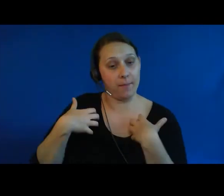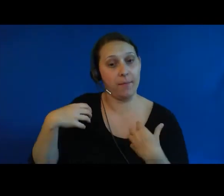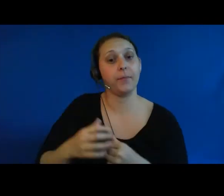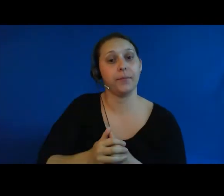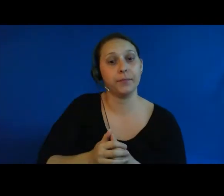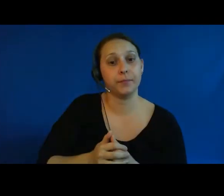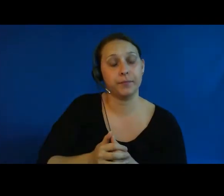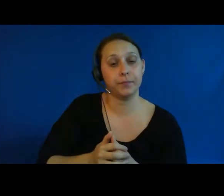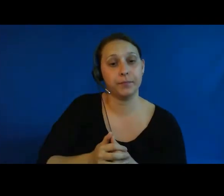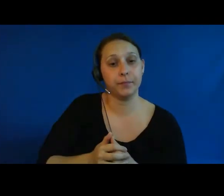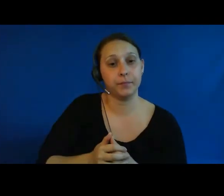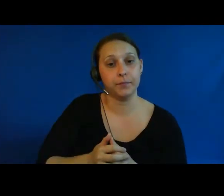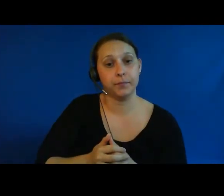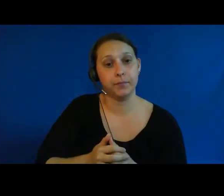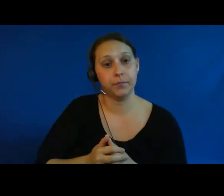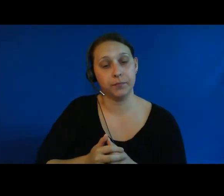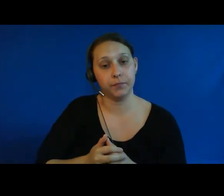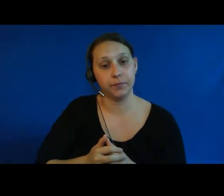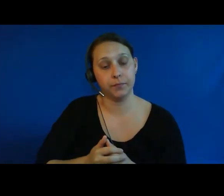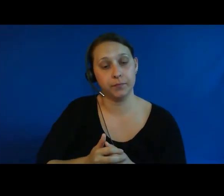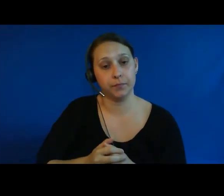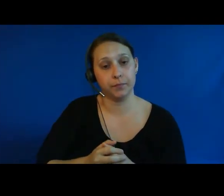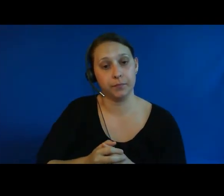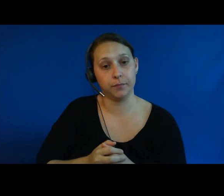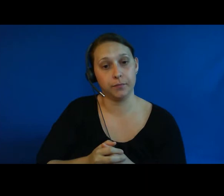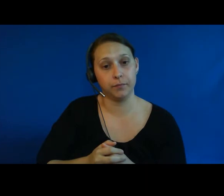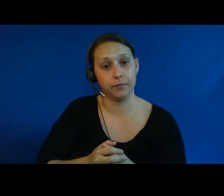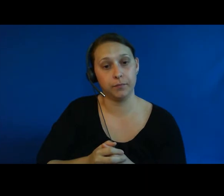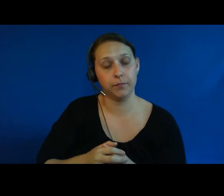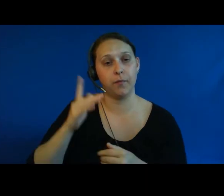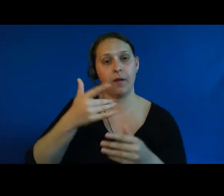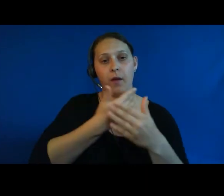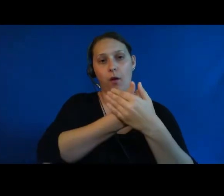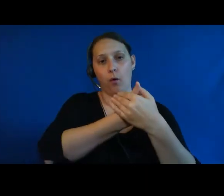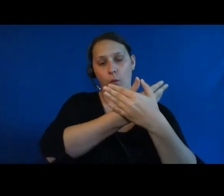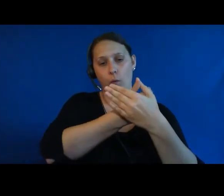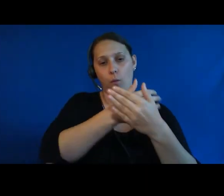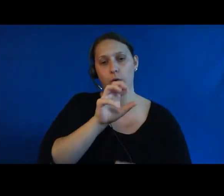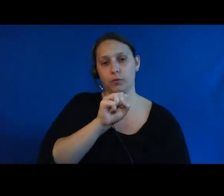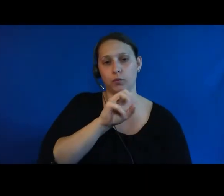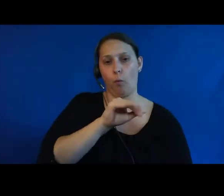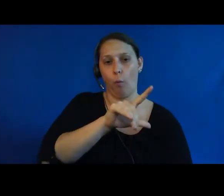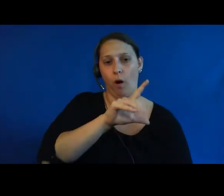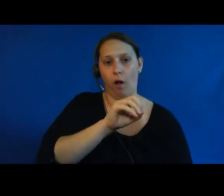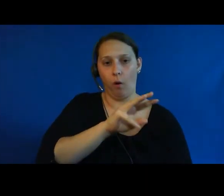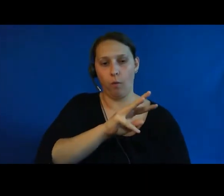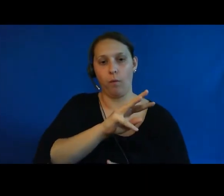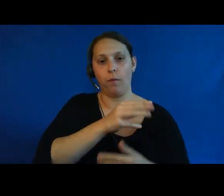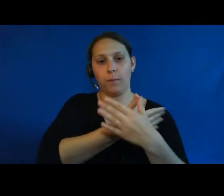We would like to be able to encourage the swallowtail butterfly to our ponds. It's only